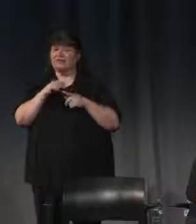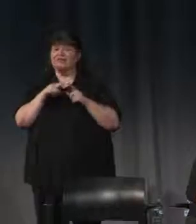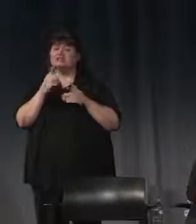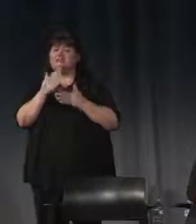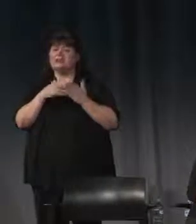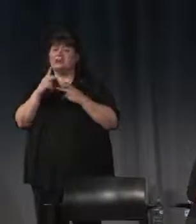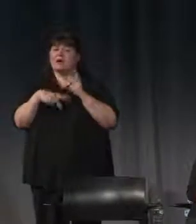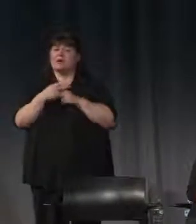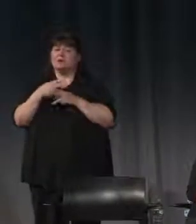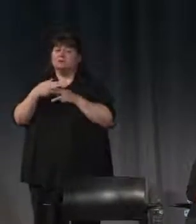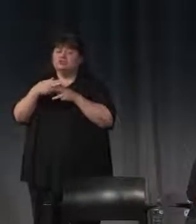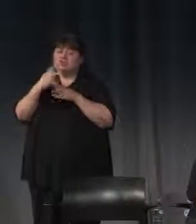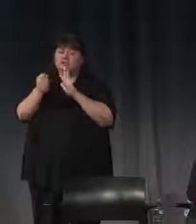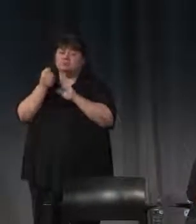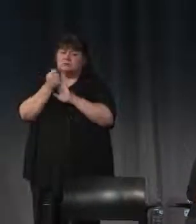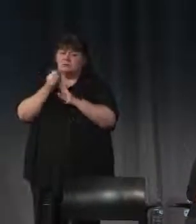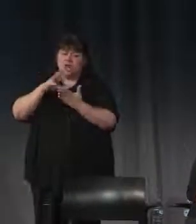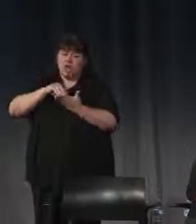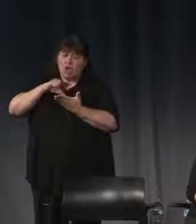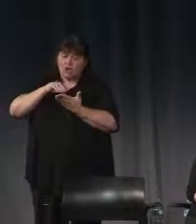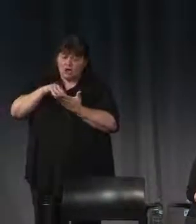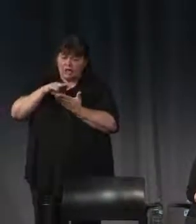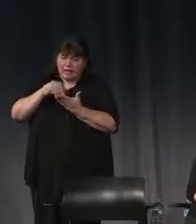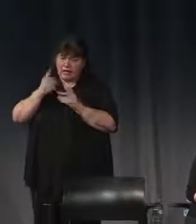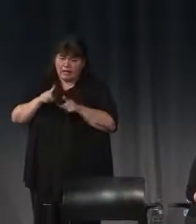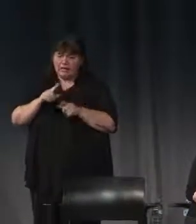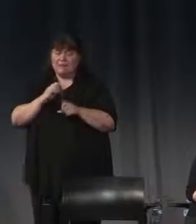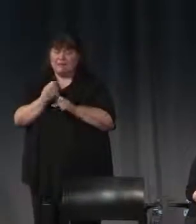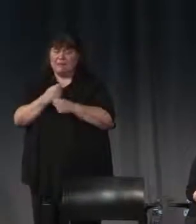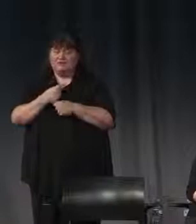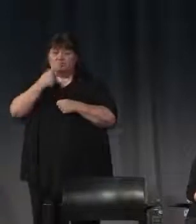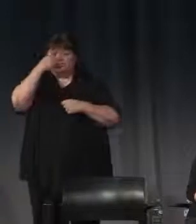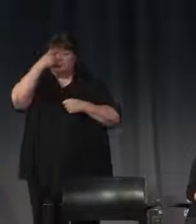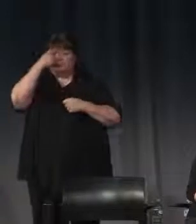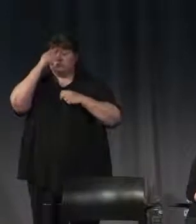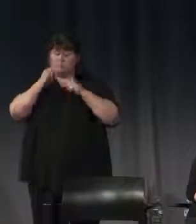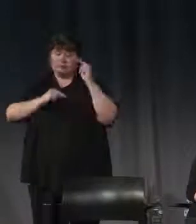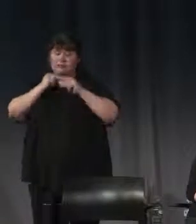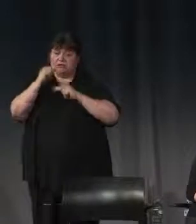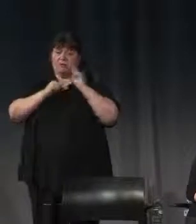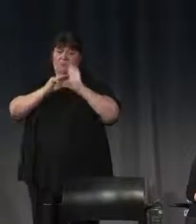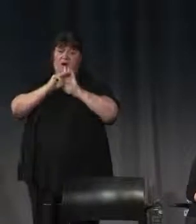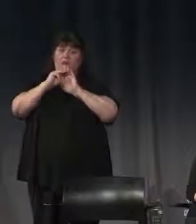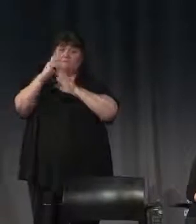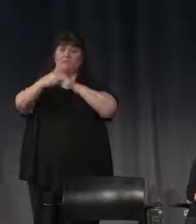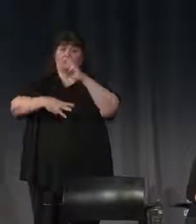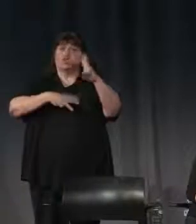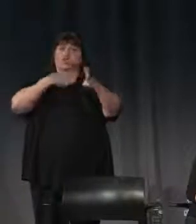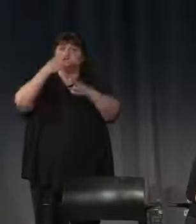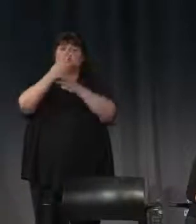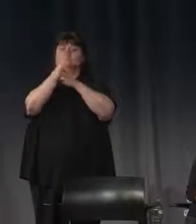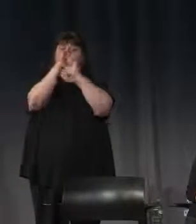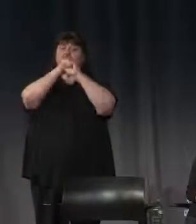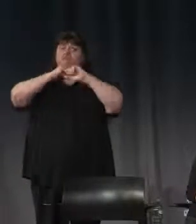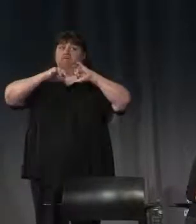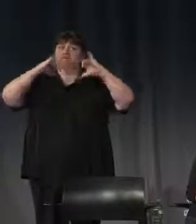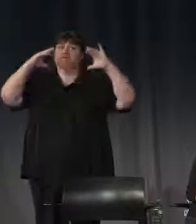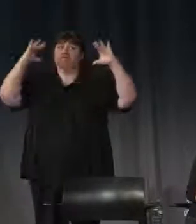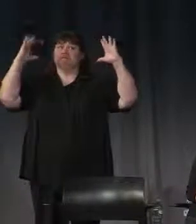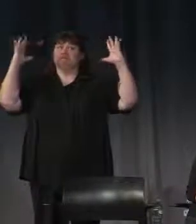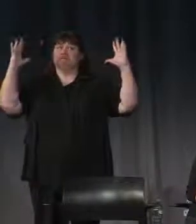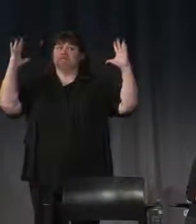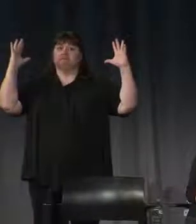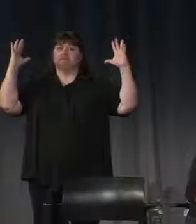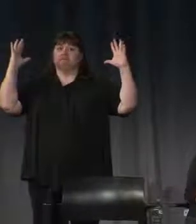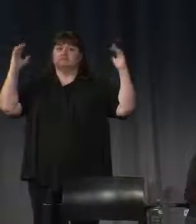short-term learning that's going on that causes you to build a model of the world over an amount of time that's